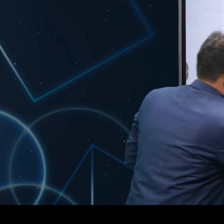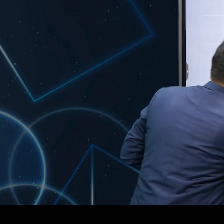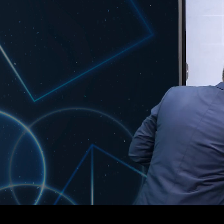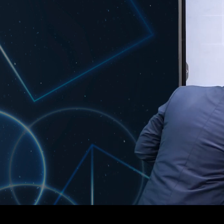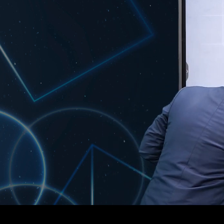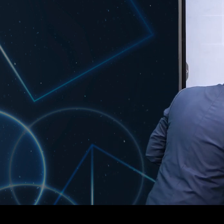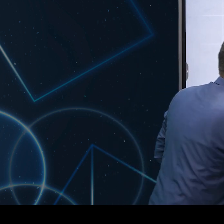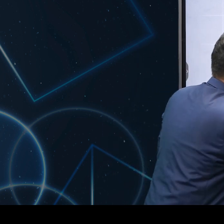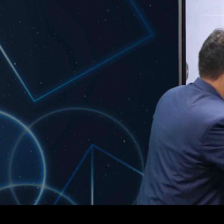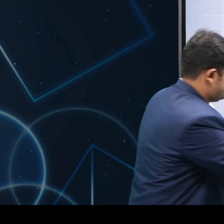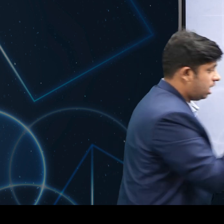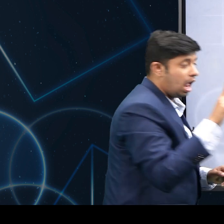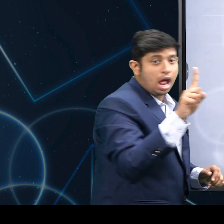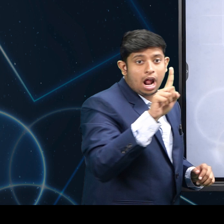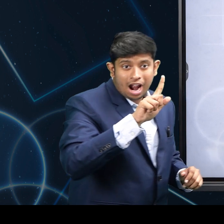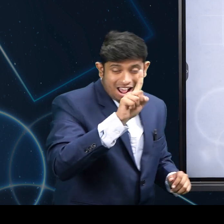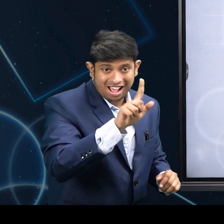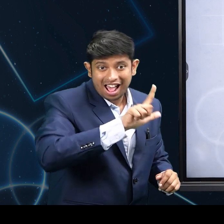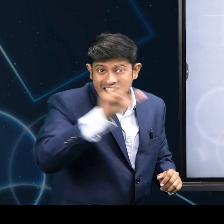1,05,600 kg.